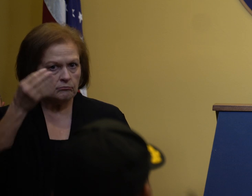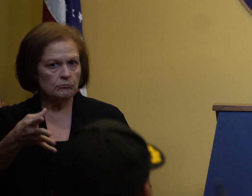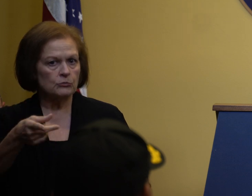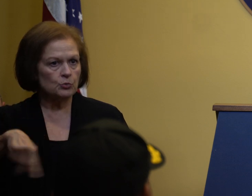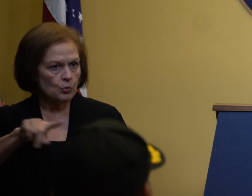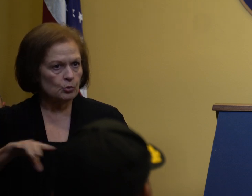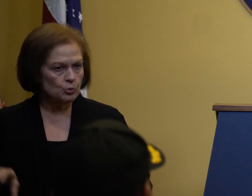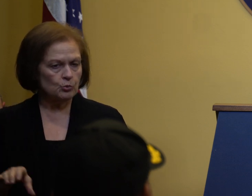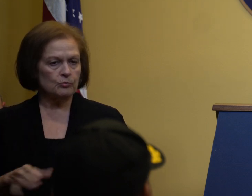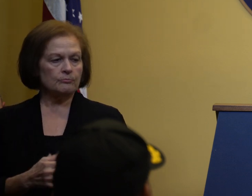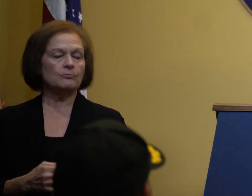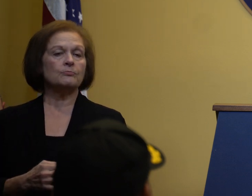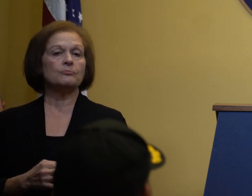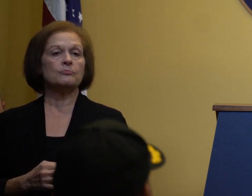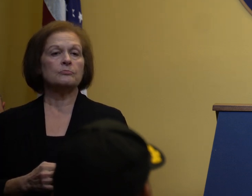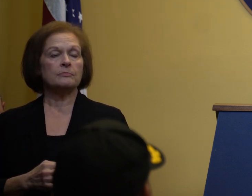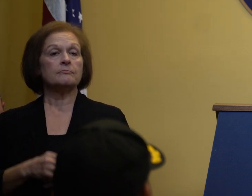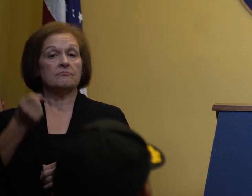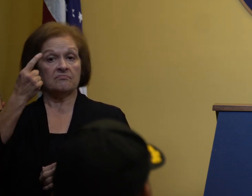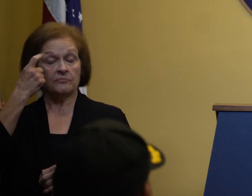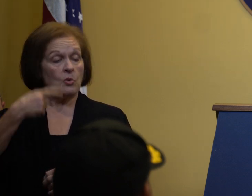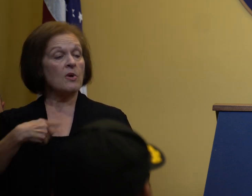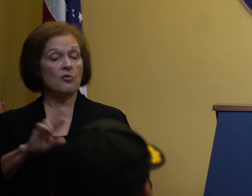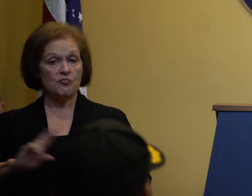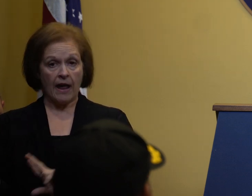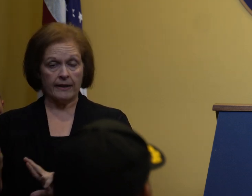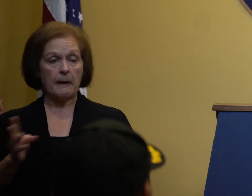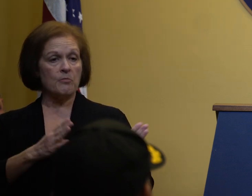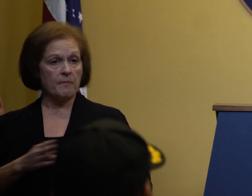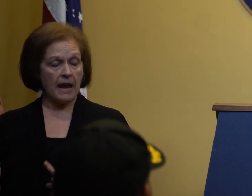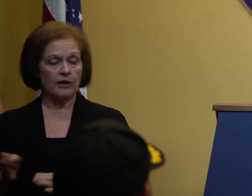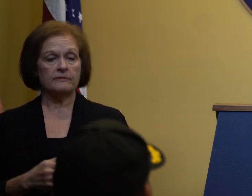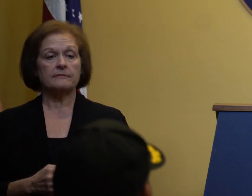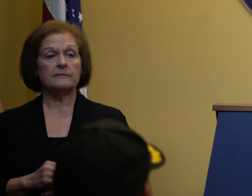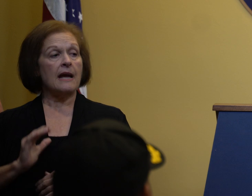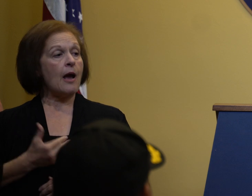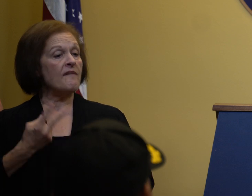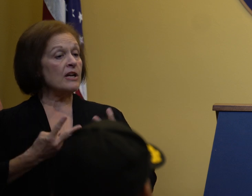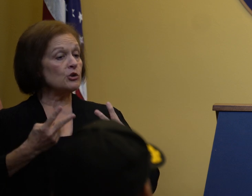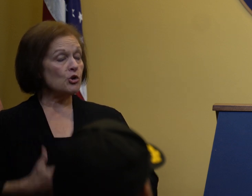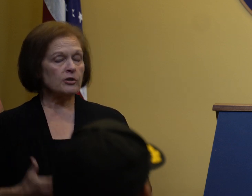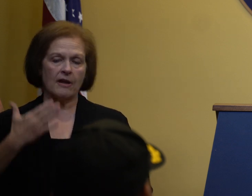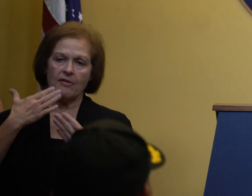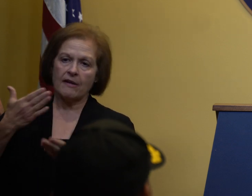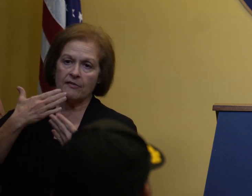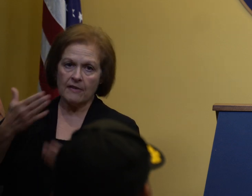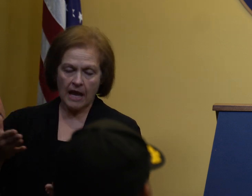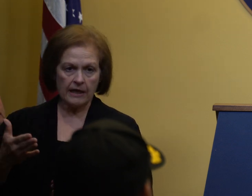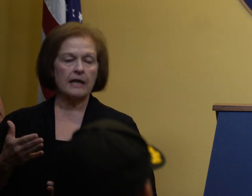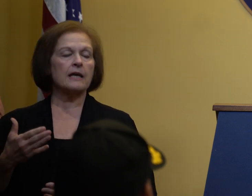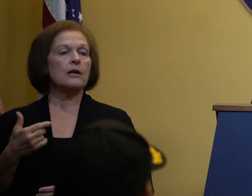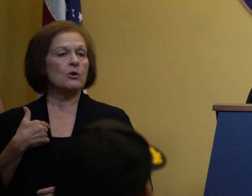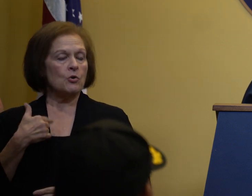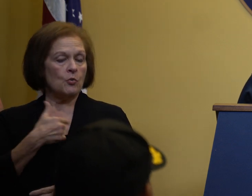course, we're just, again, we're ready, we're prepared. Our visitors as well, thank you so much. We did see an uptick